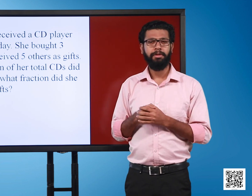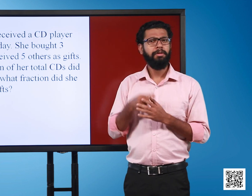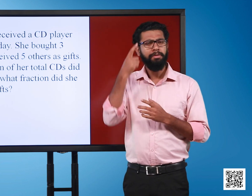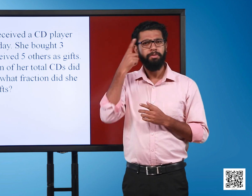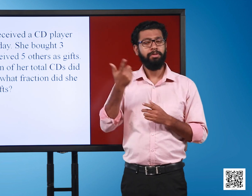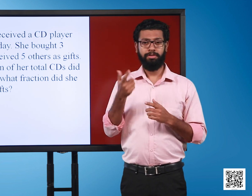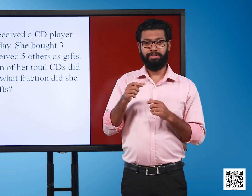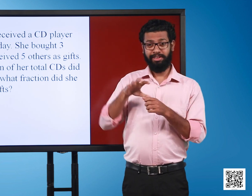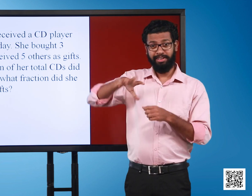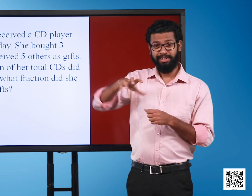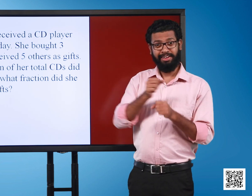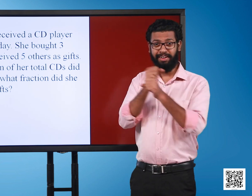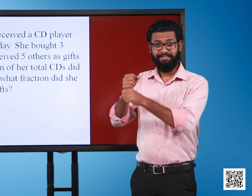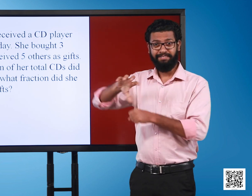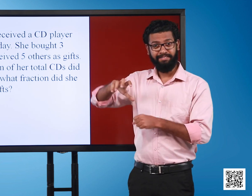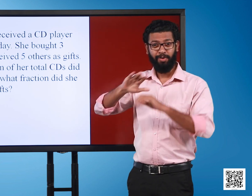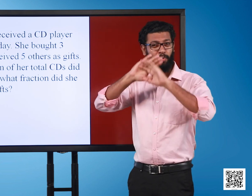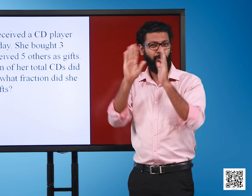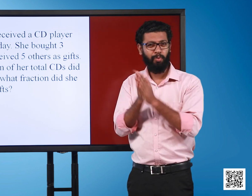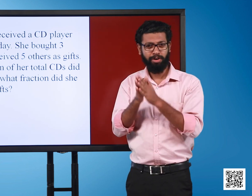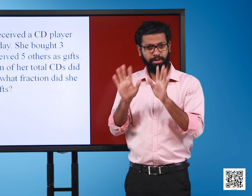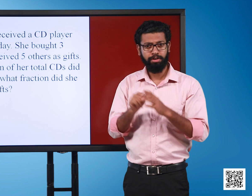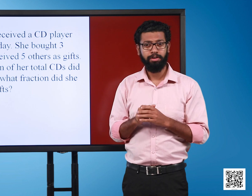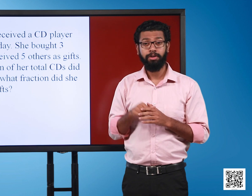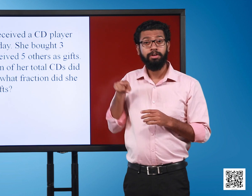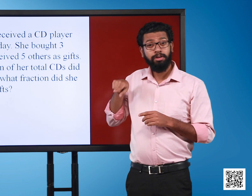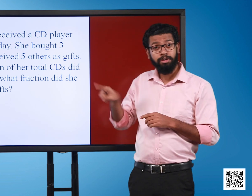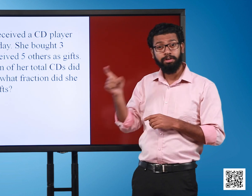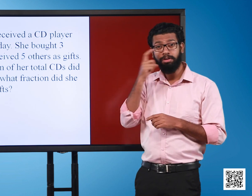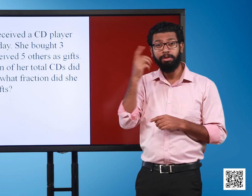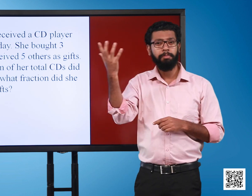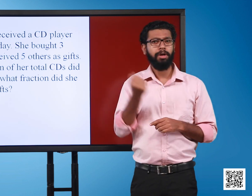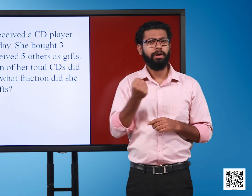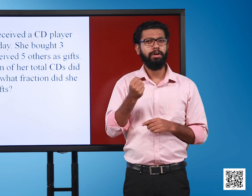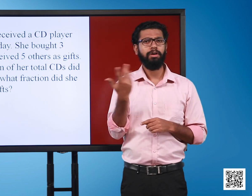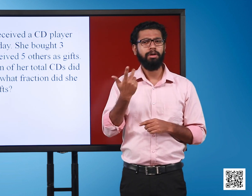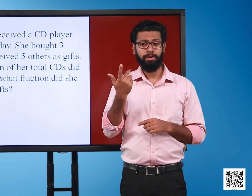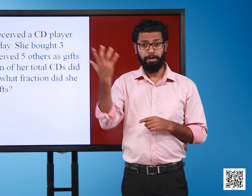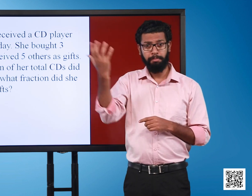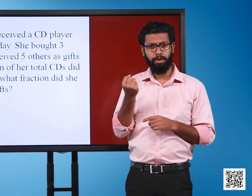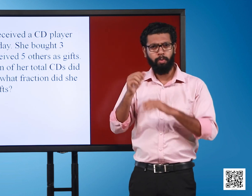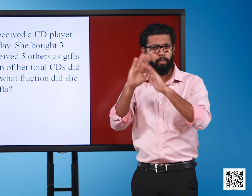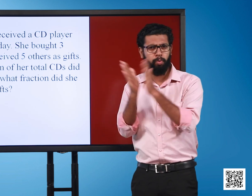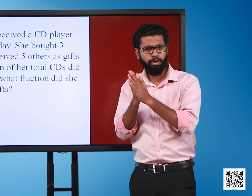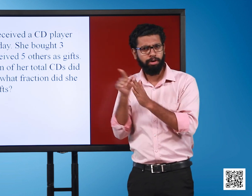What fraction of her total CDs did she buy, and what fraction did she receive as gifts?